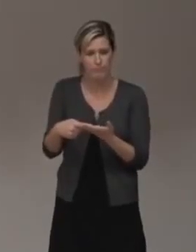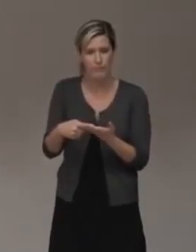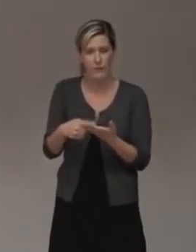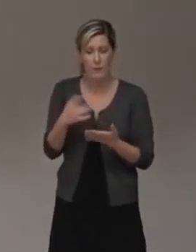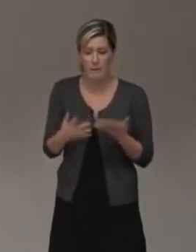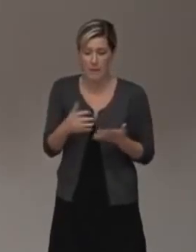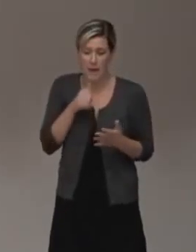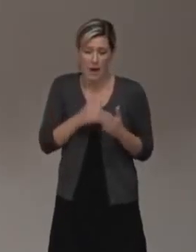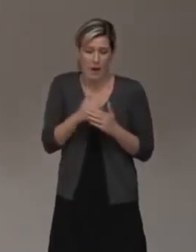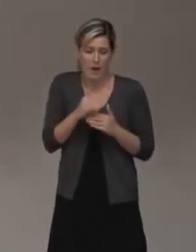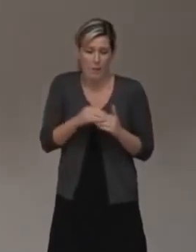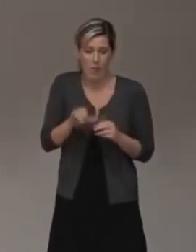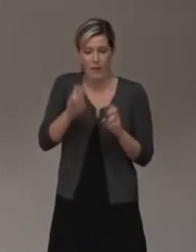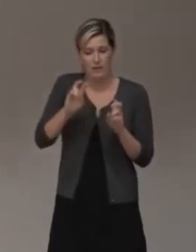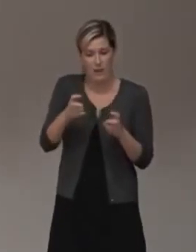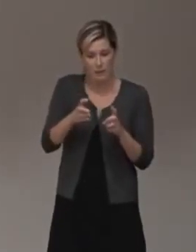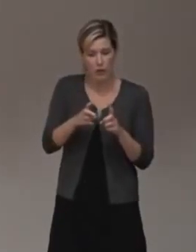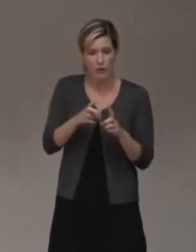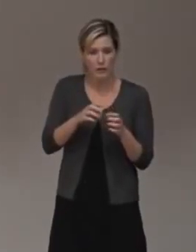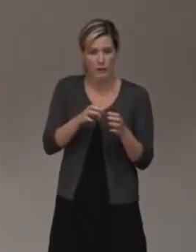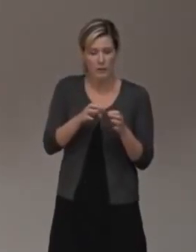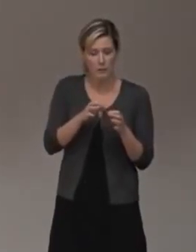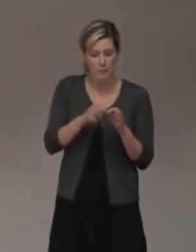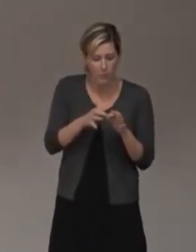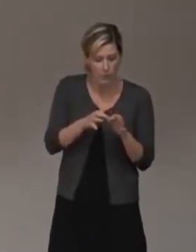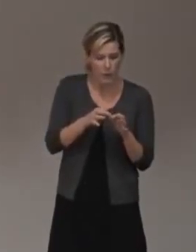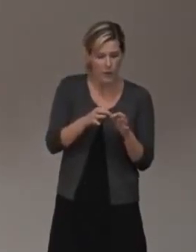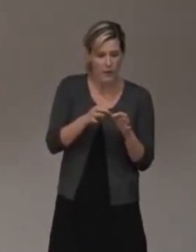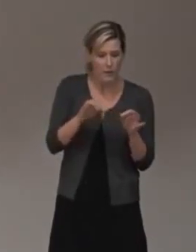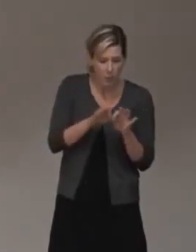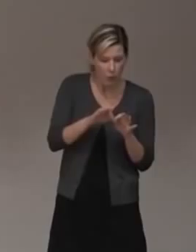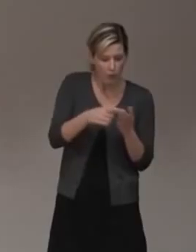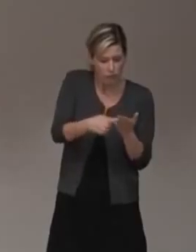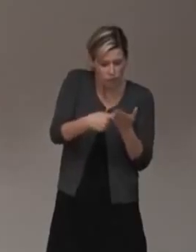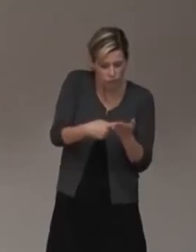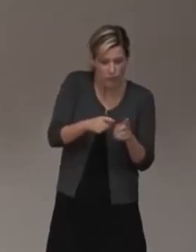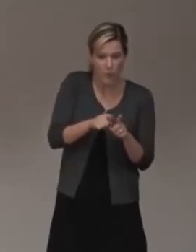subjects, but we also then translate that dialogue into opportunities to learn.